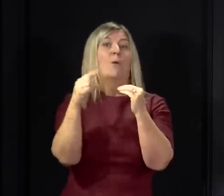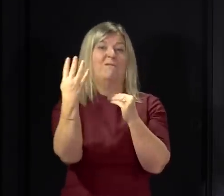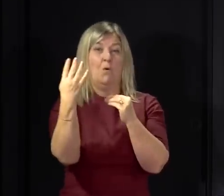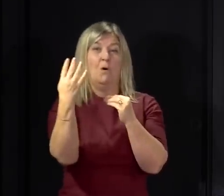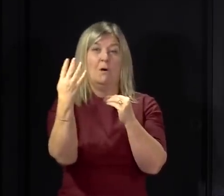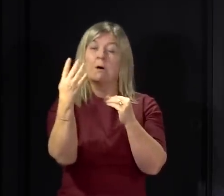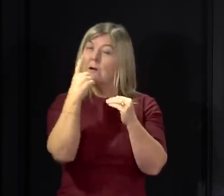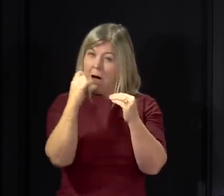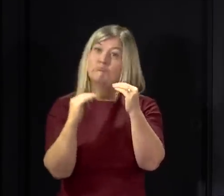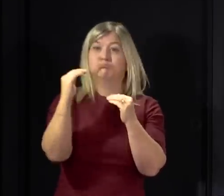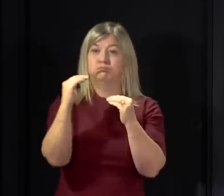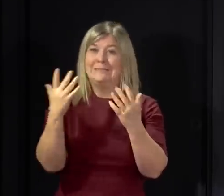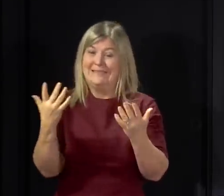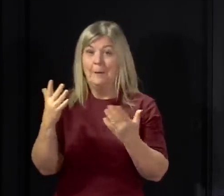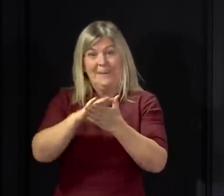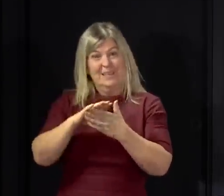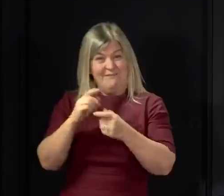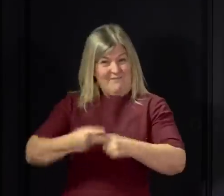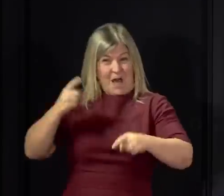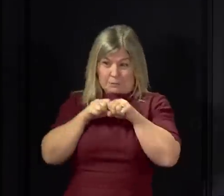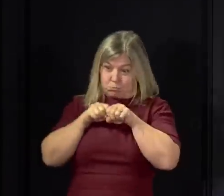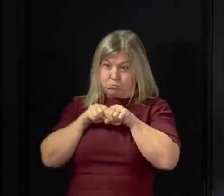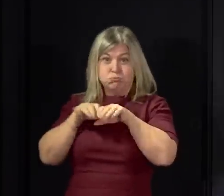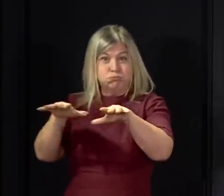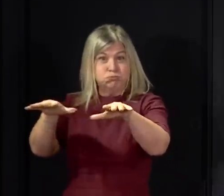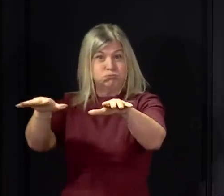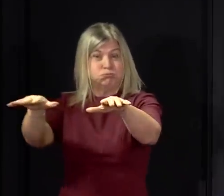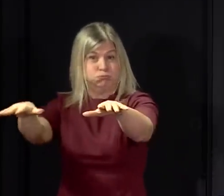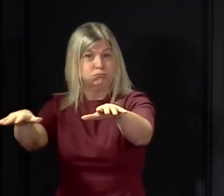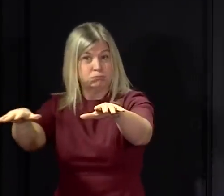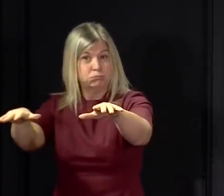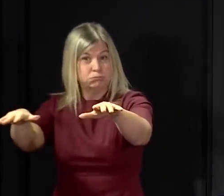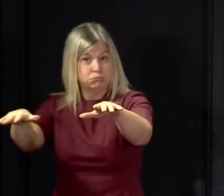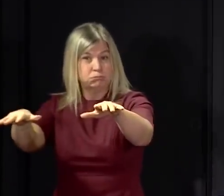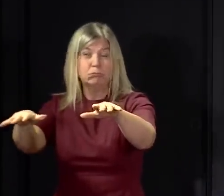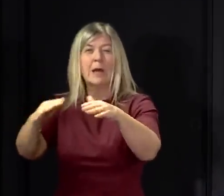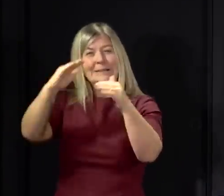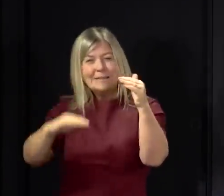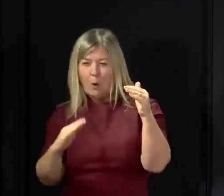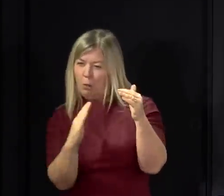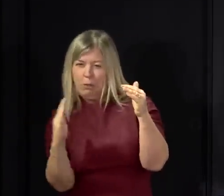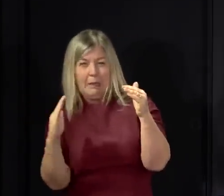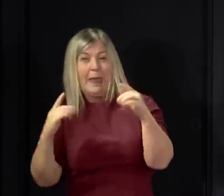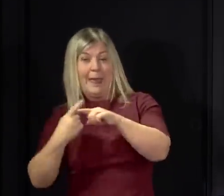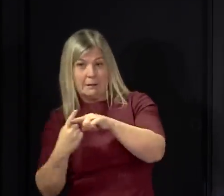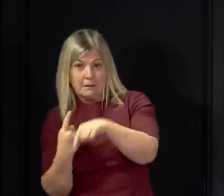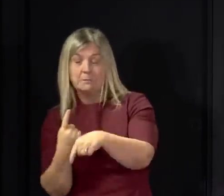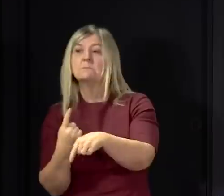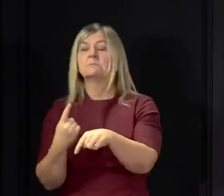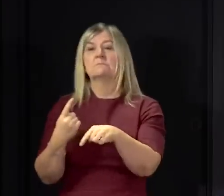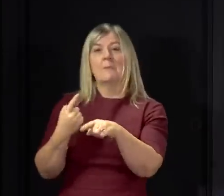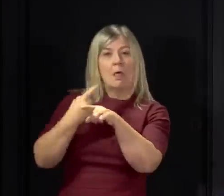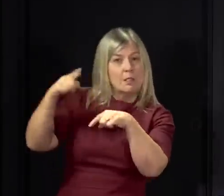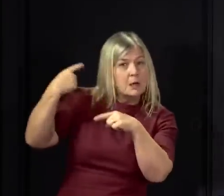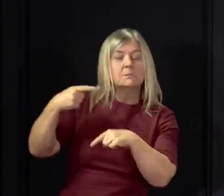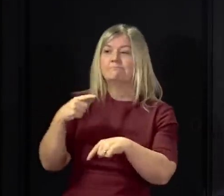faster transmission may be driving the rapidly deteriorating situation in the south of England, including London and in Wales, where we